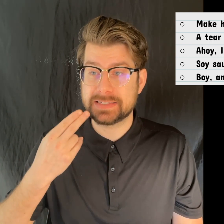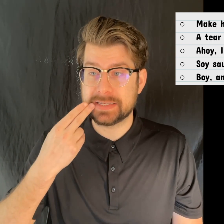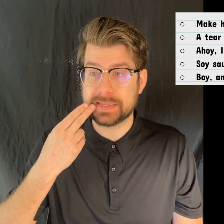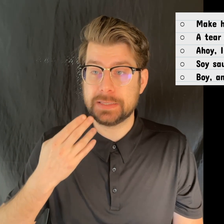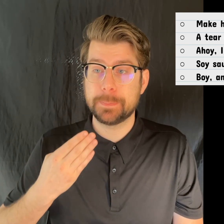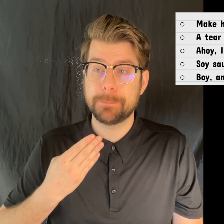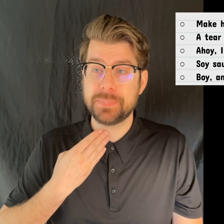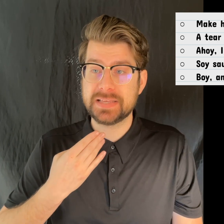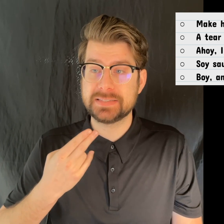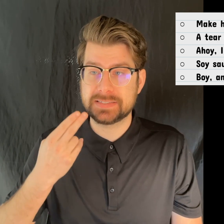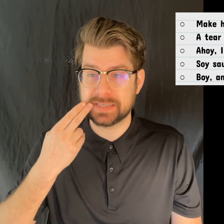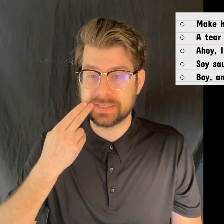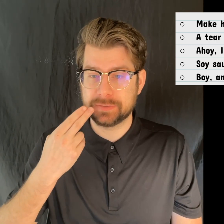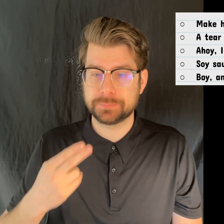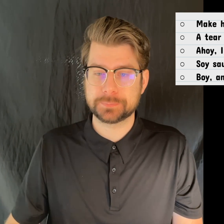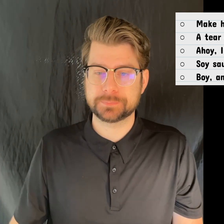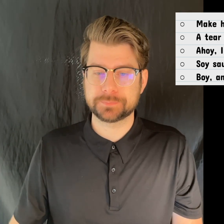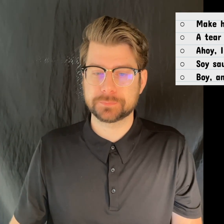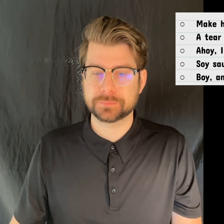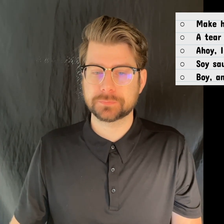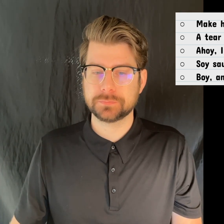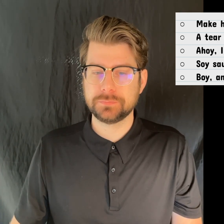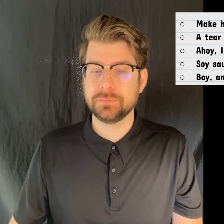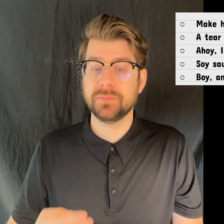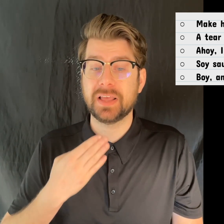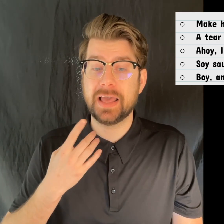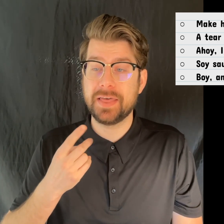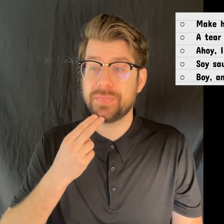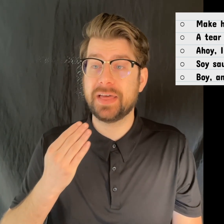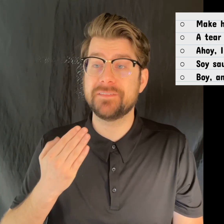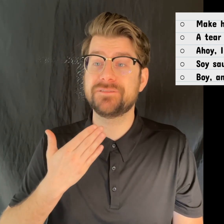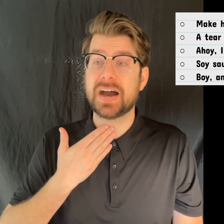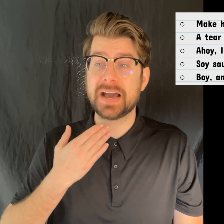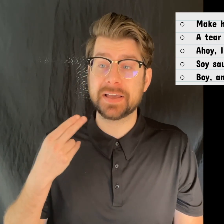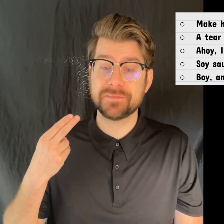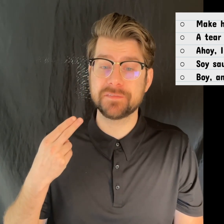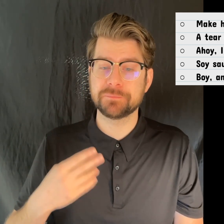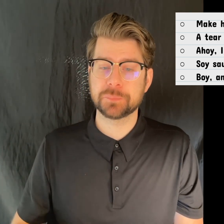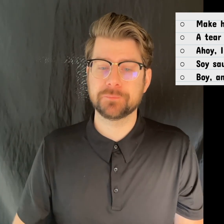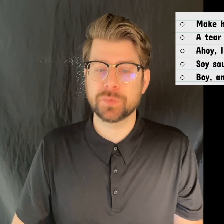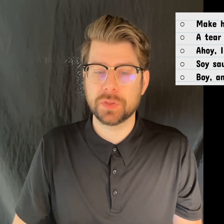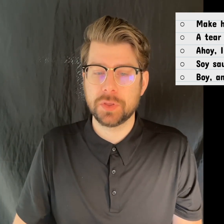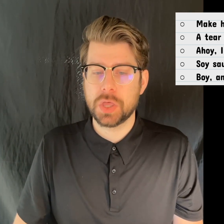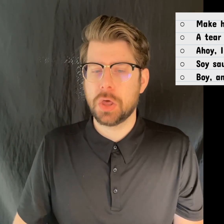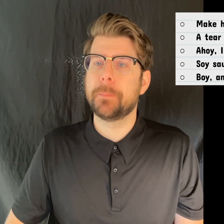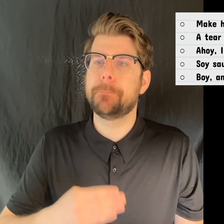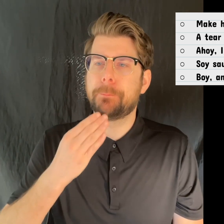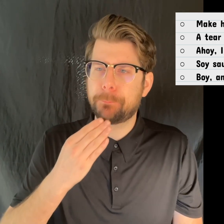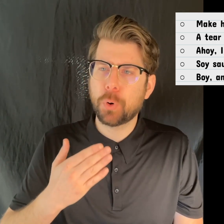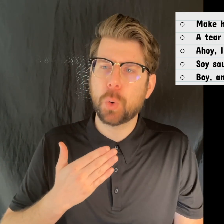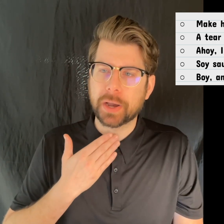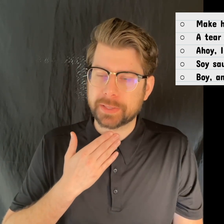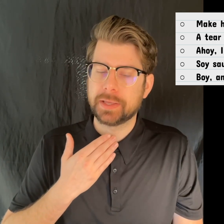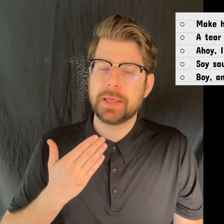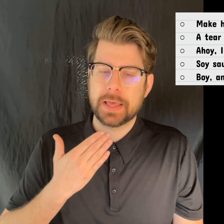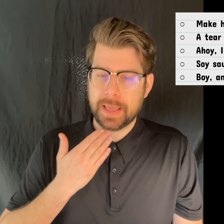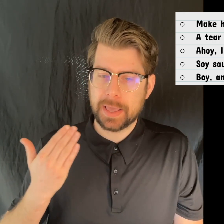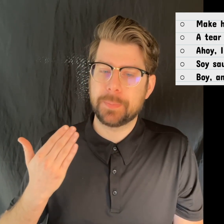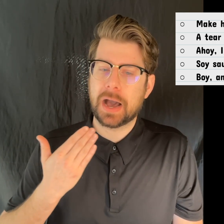crazy busy. And then 5. Boy, am